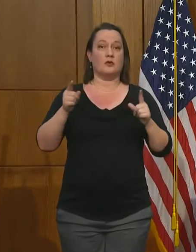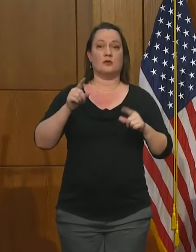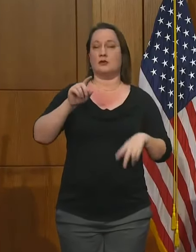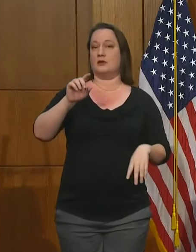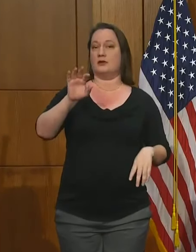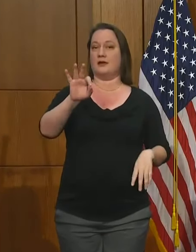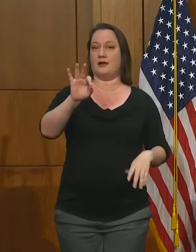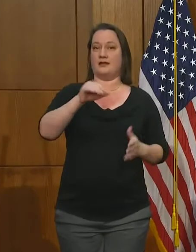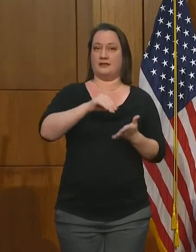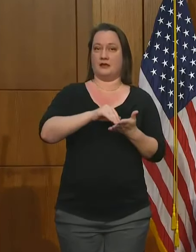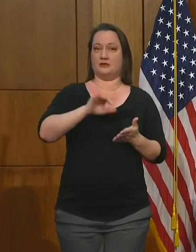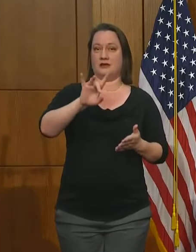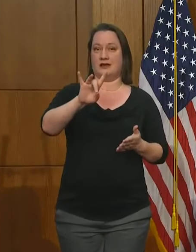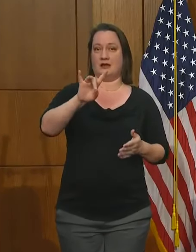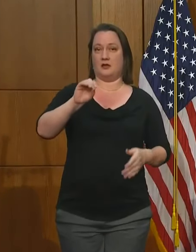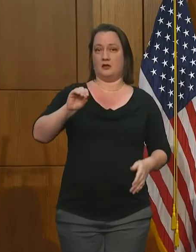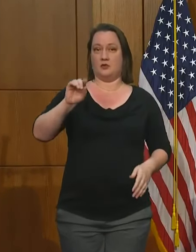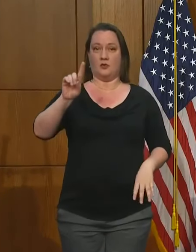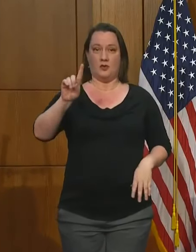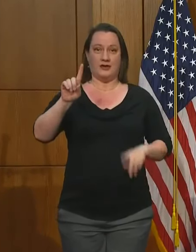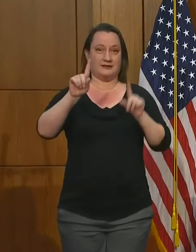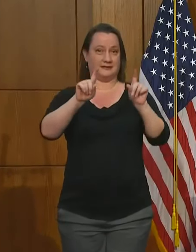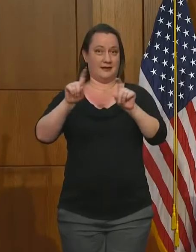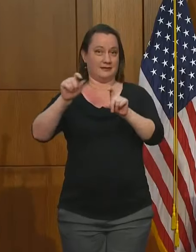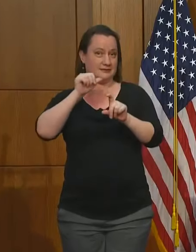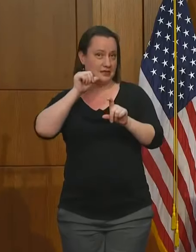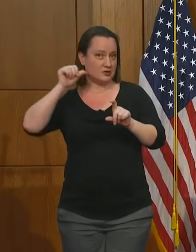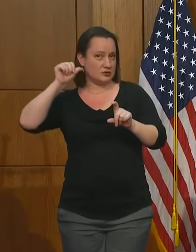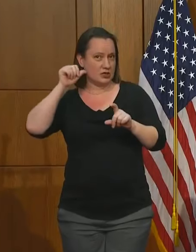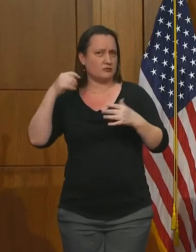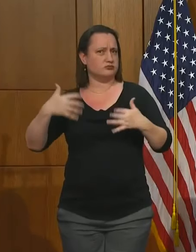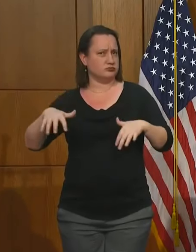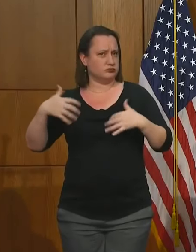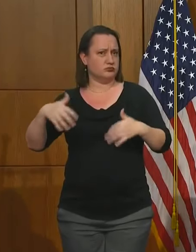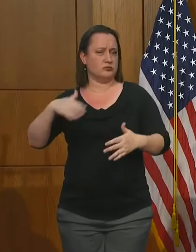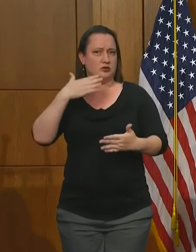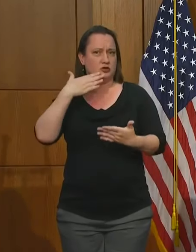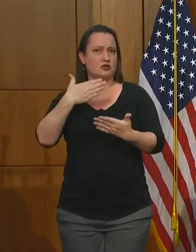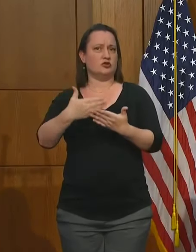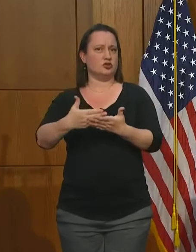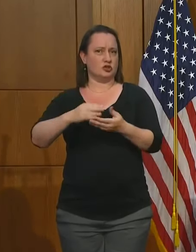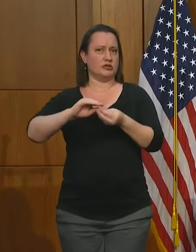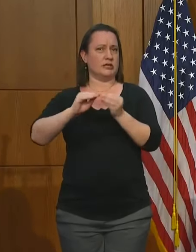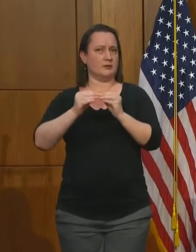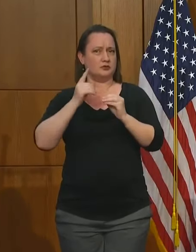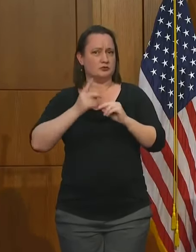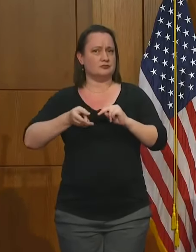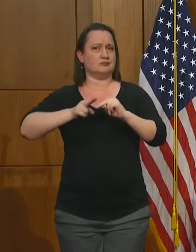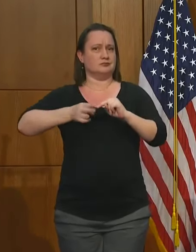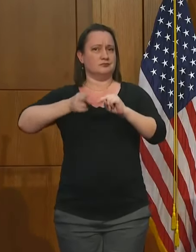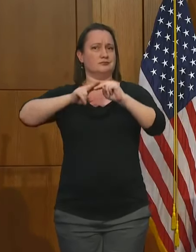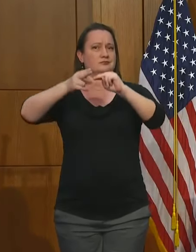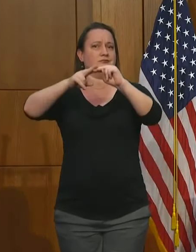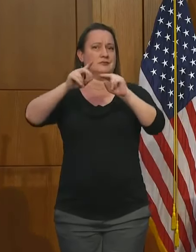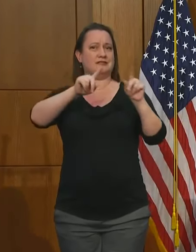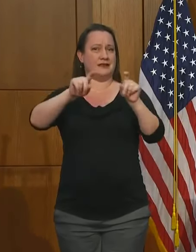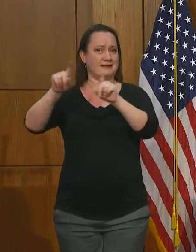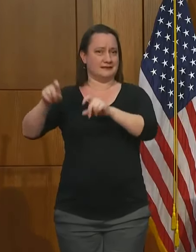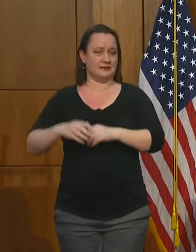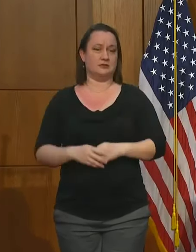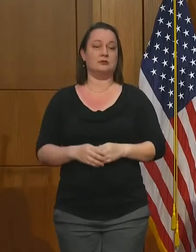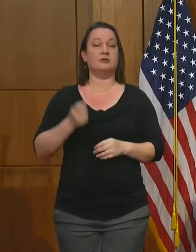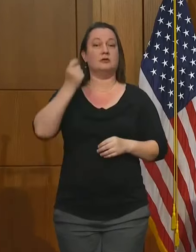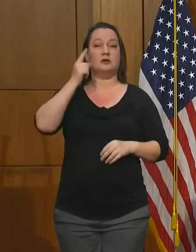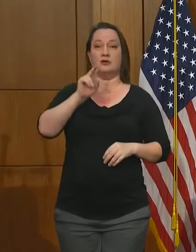9,801 tests yesterday, which is a great step as we work to ramp up testing. That hasn't shown up on the